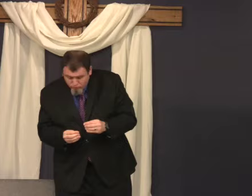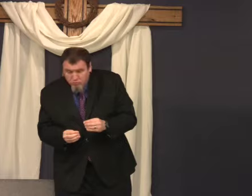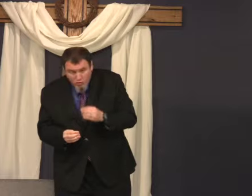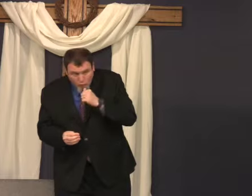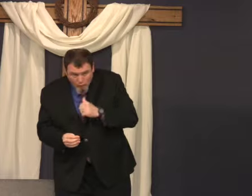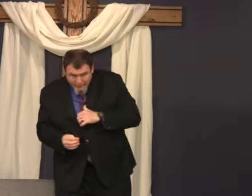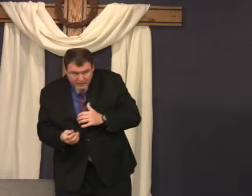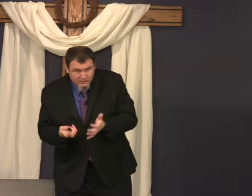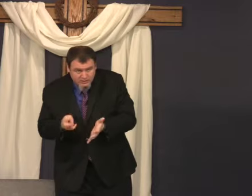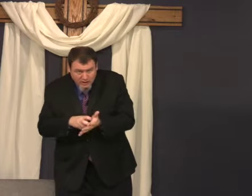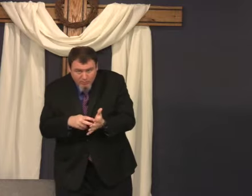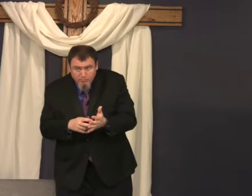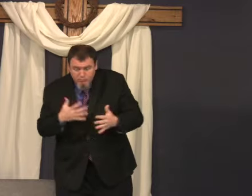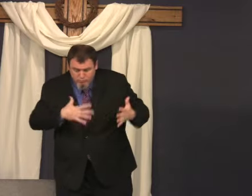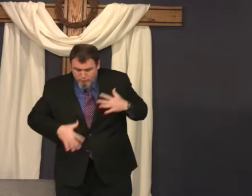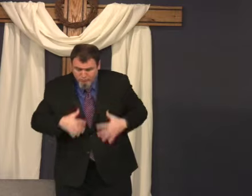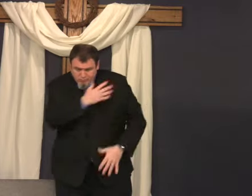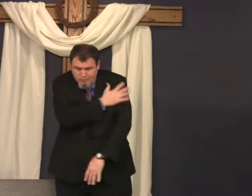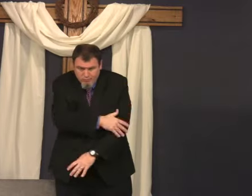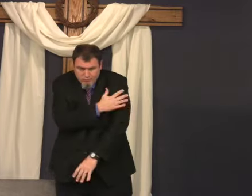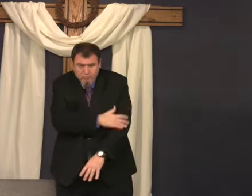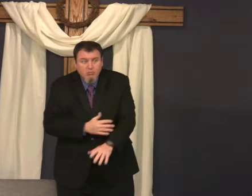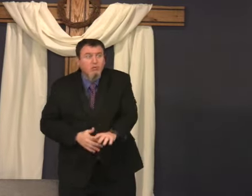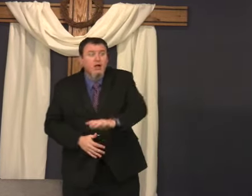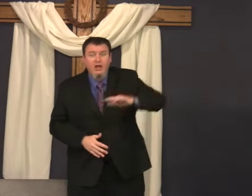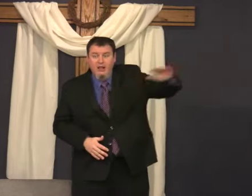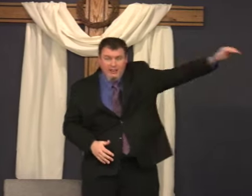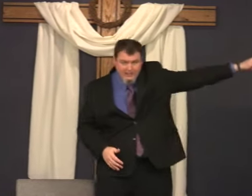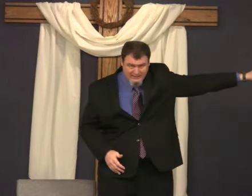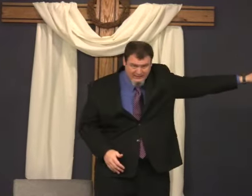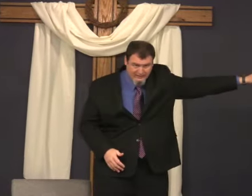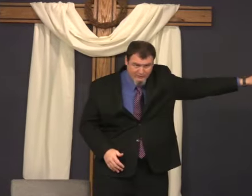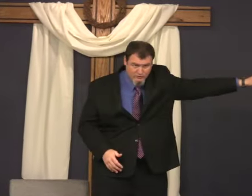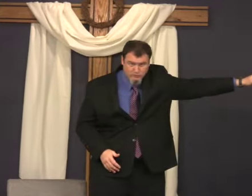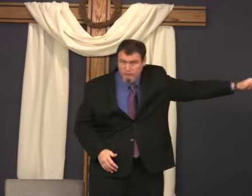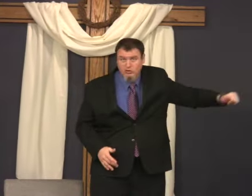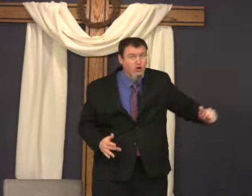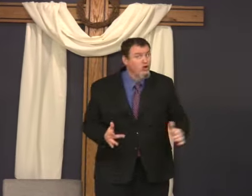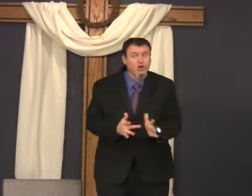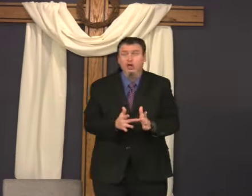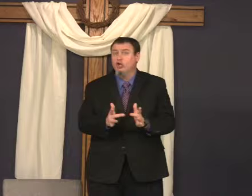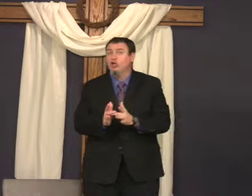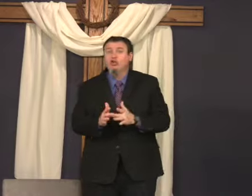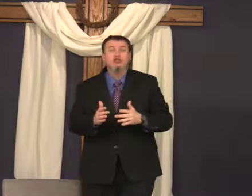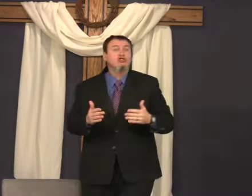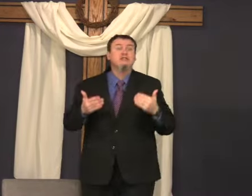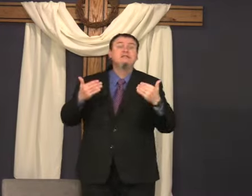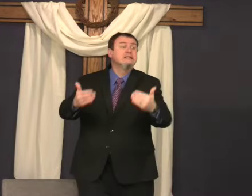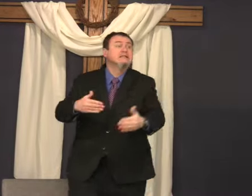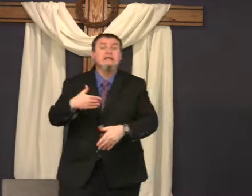Then neither do I condemn thee. Go and sin no more." So she got up, dusted herself off, and left.